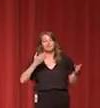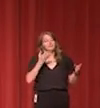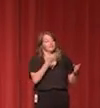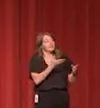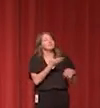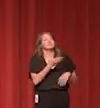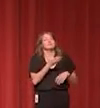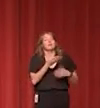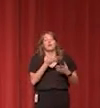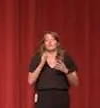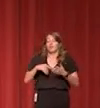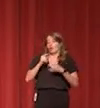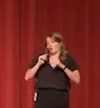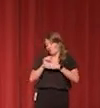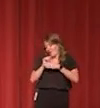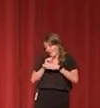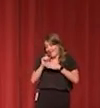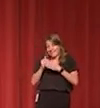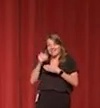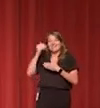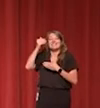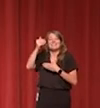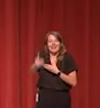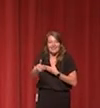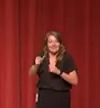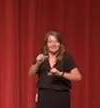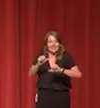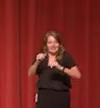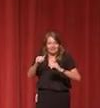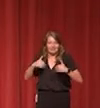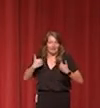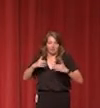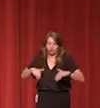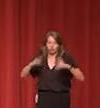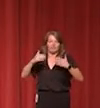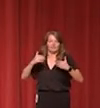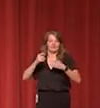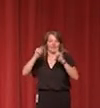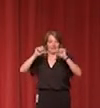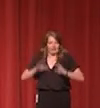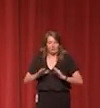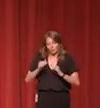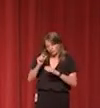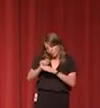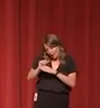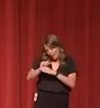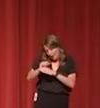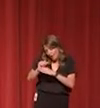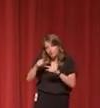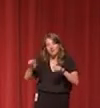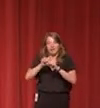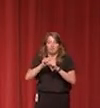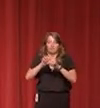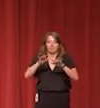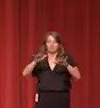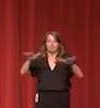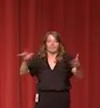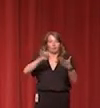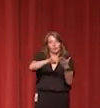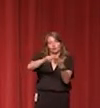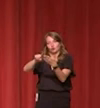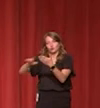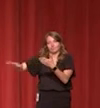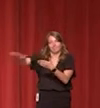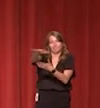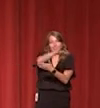of scientists who will stay here and probably grow across the country and beyond to conduct Alzheimer's research. And finally,